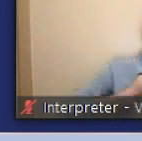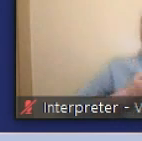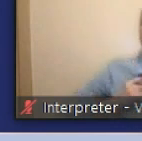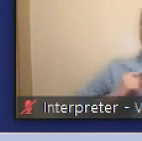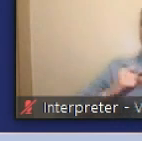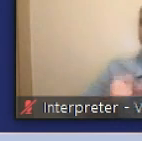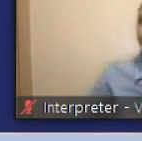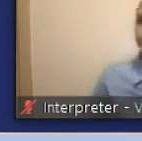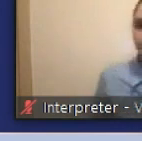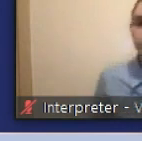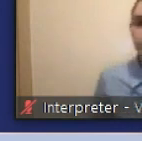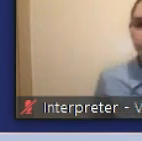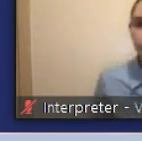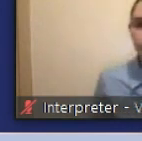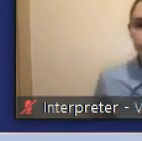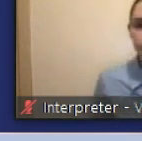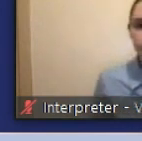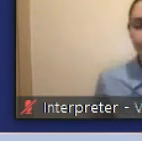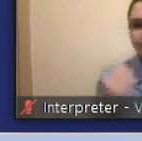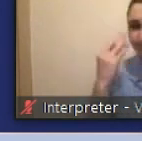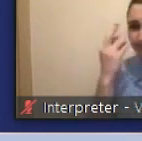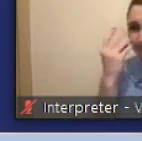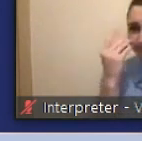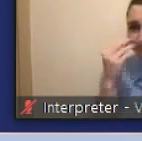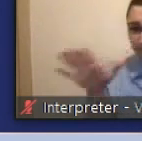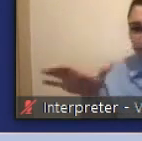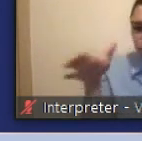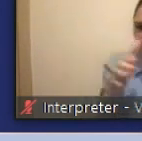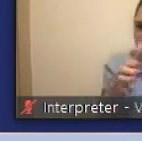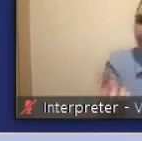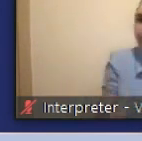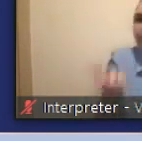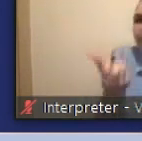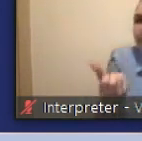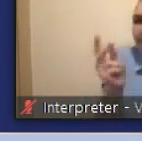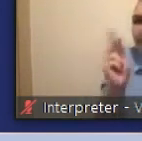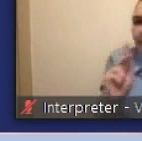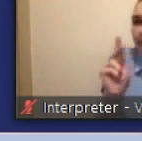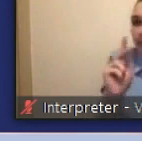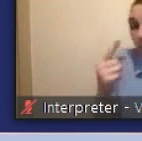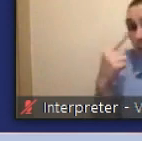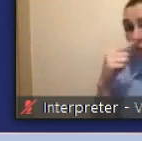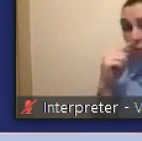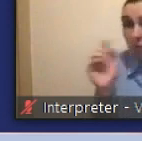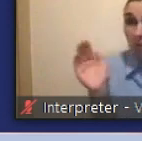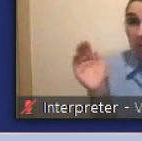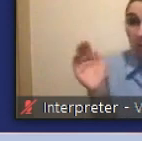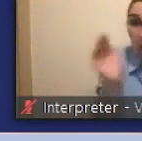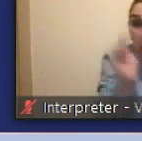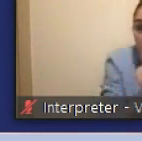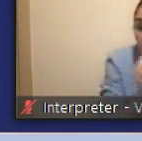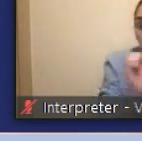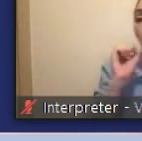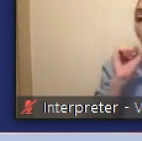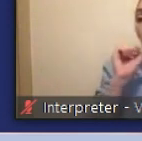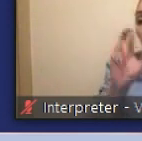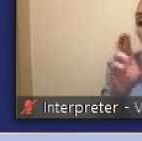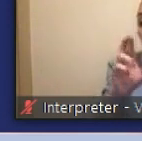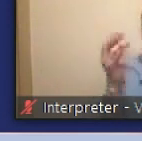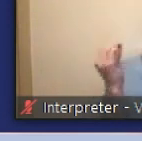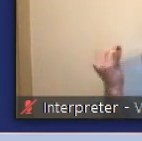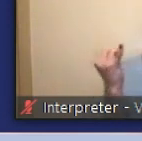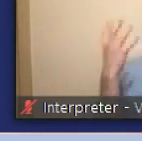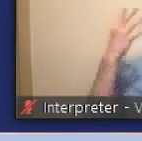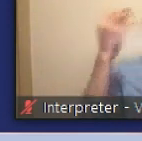your party's size. If you can make them to be smaller, or with the nice weather we've been having, have them outdoors.